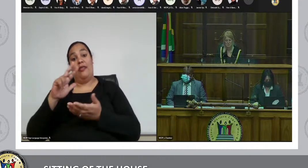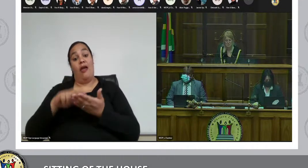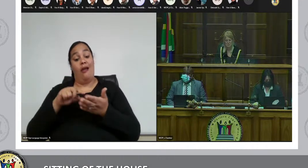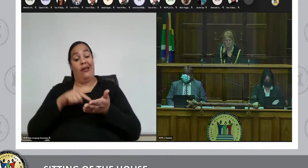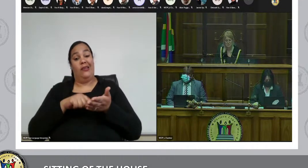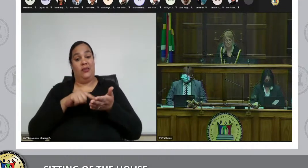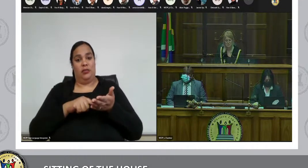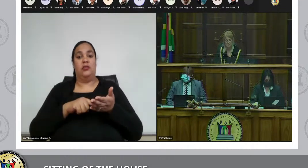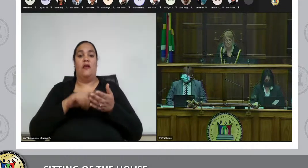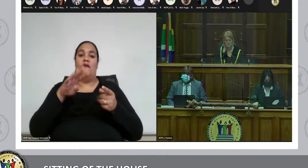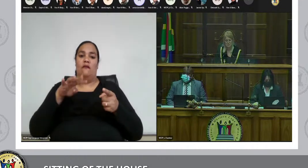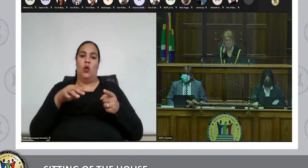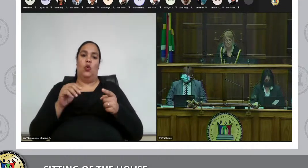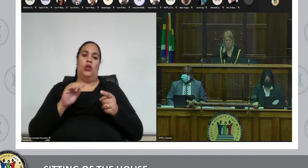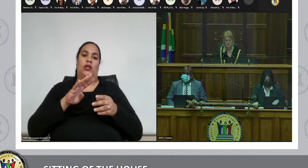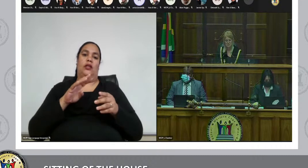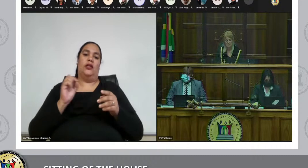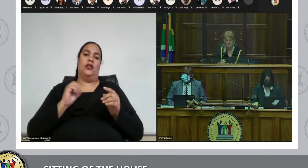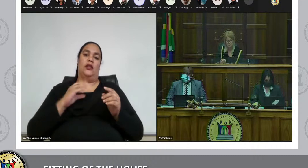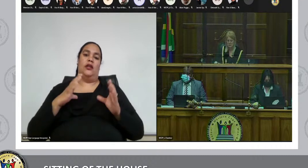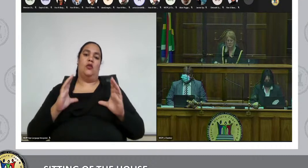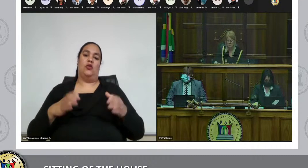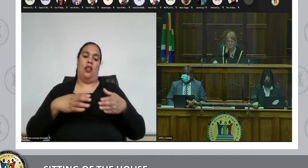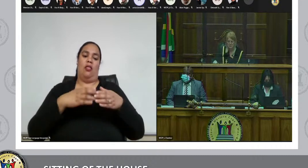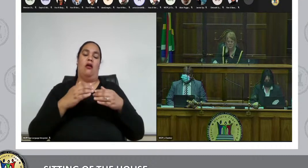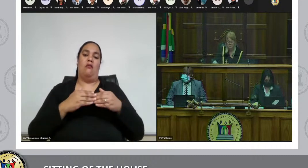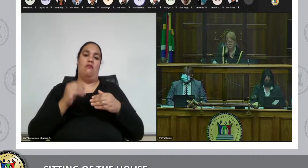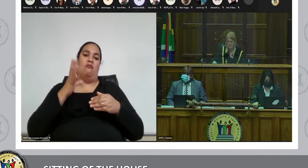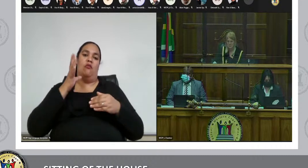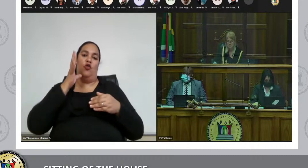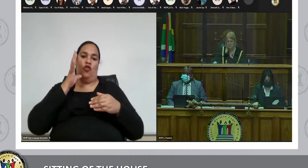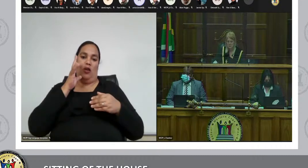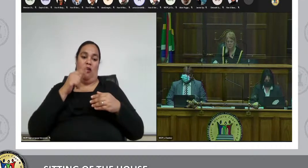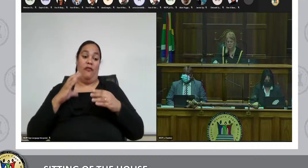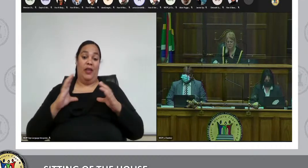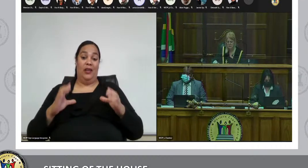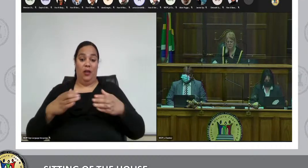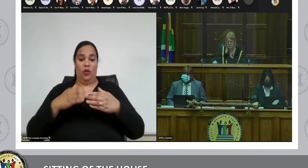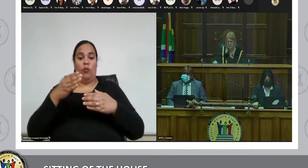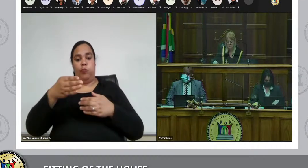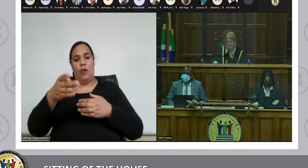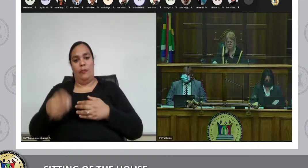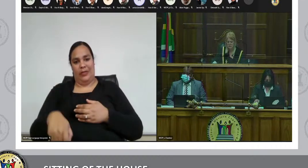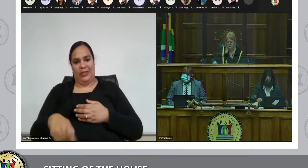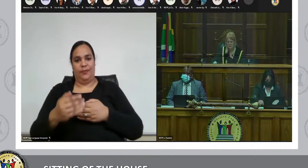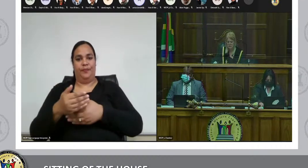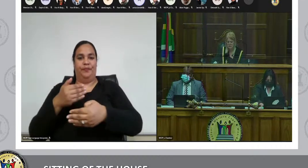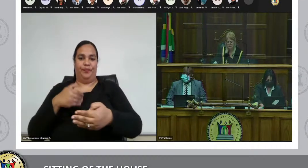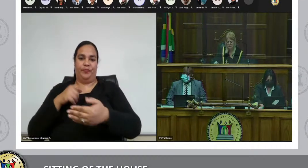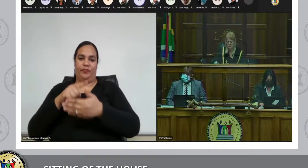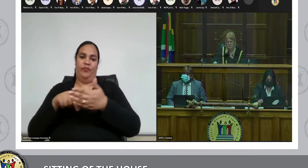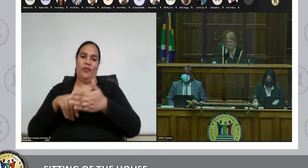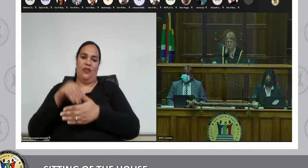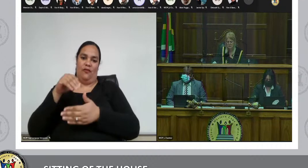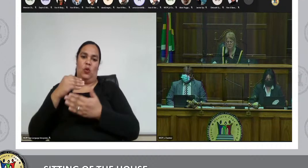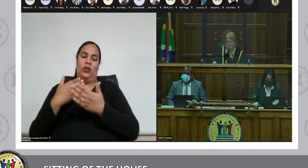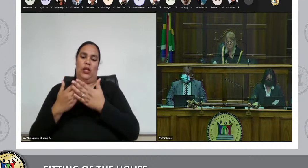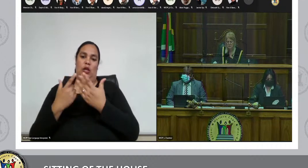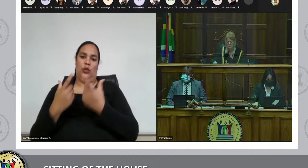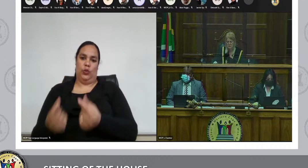least 14 councillors, being the majority of the council, must be present before a vote may